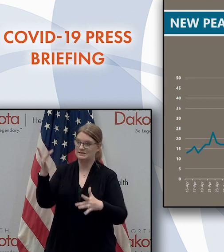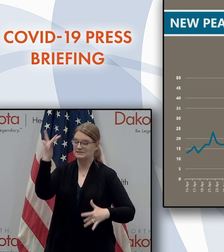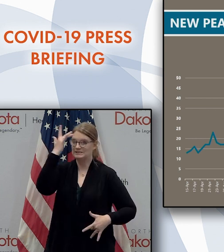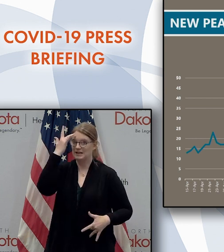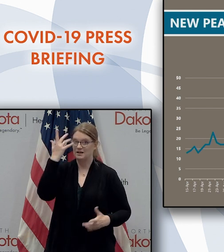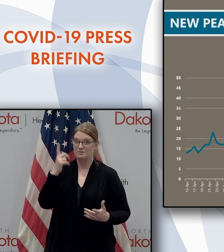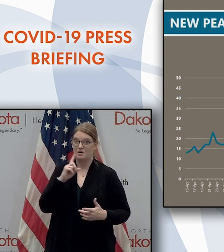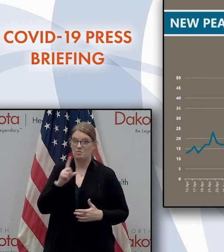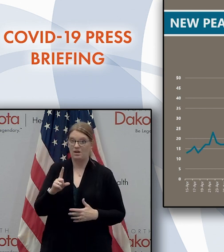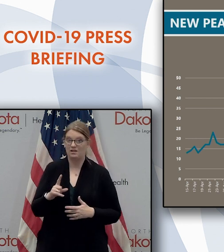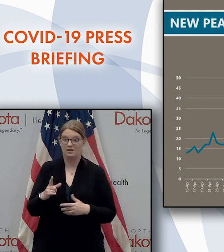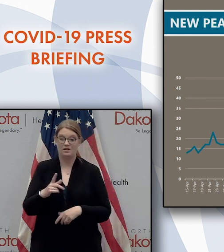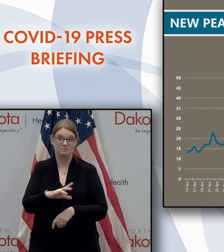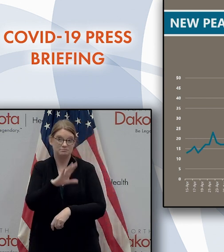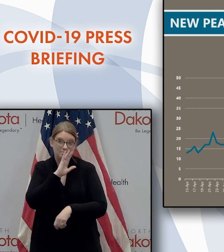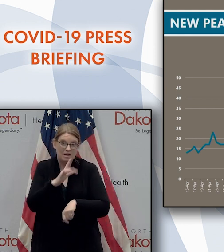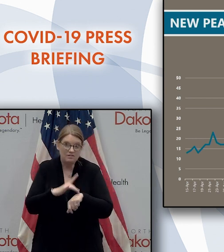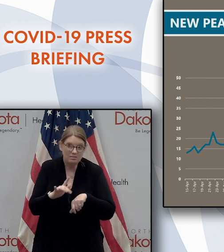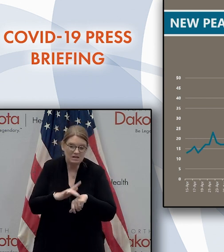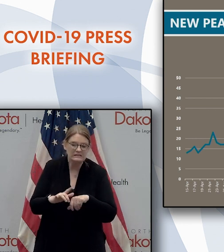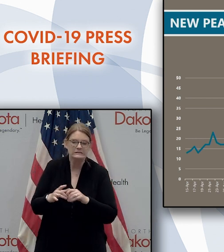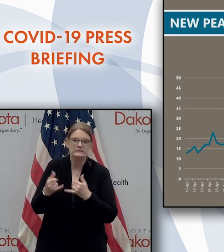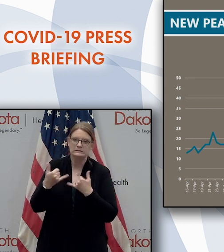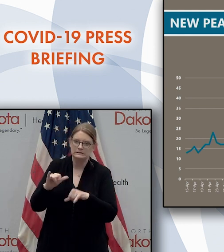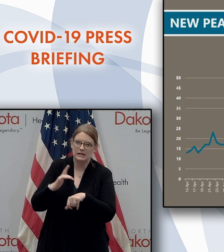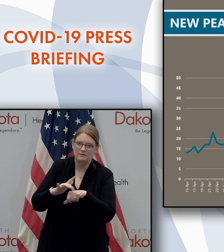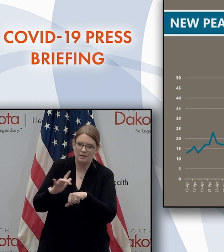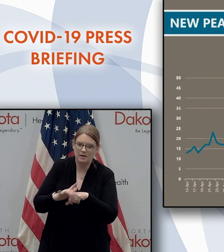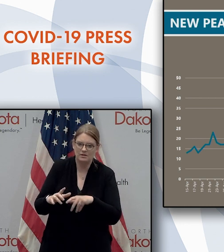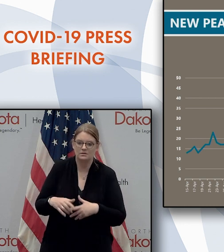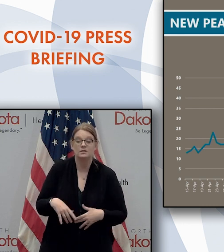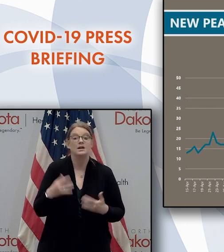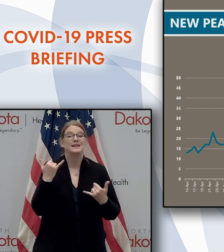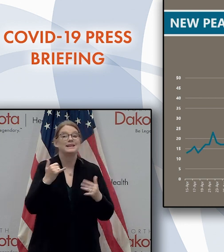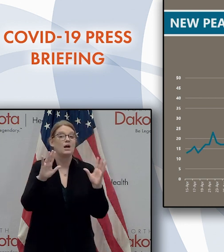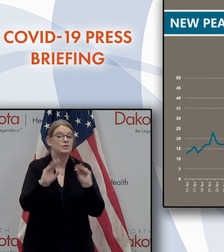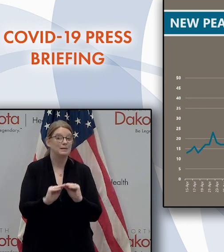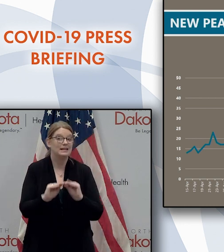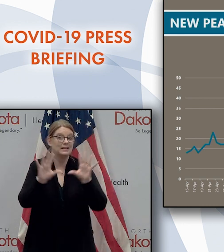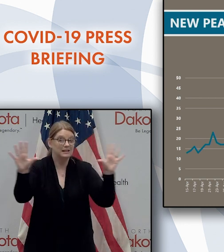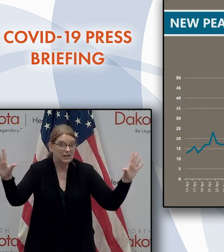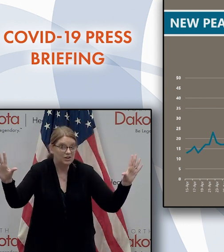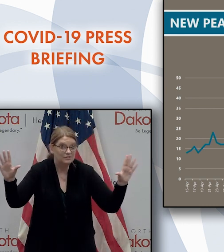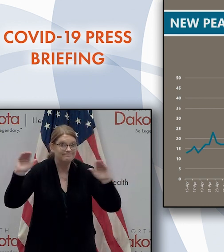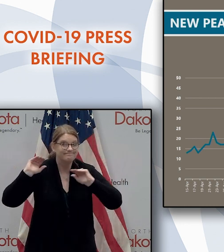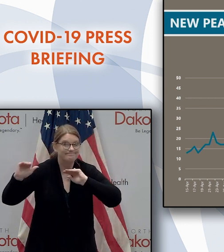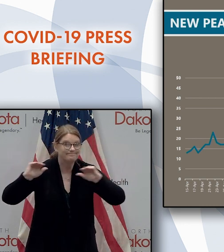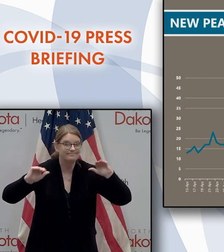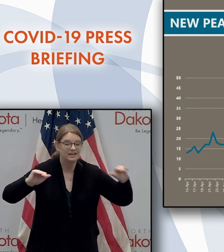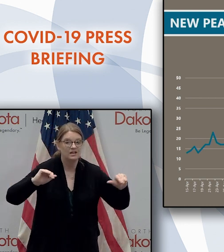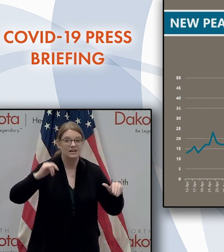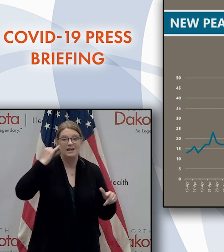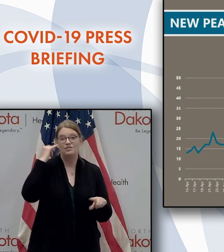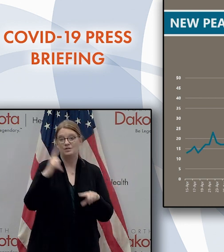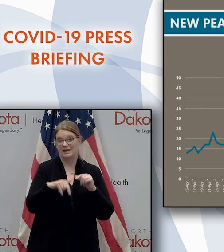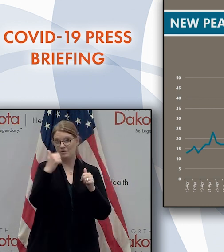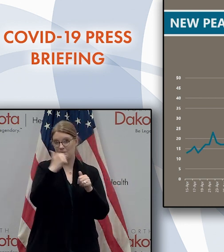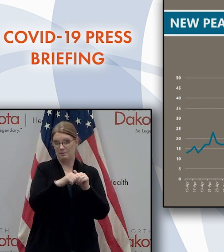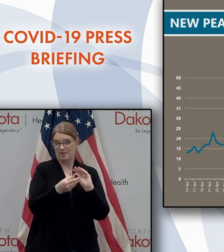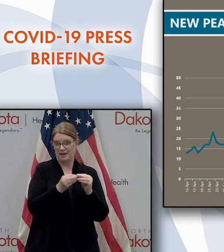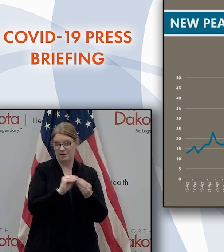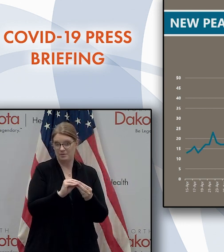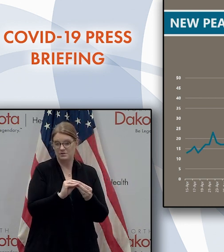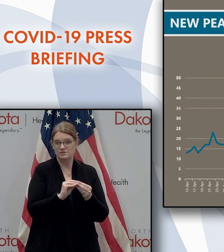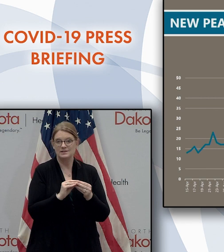our hospitalization rate. Again, let's to be clear for those that don't remember these numbers from last spring,